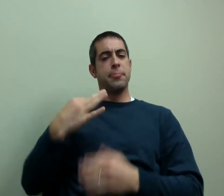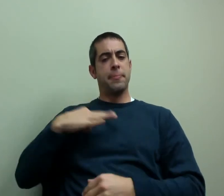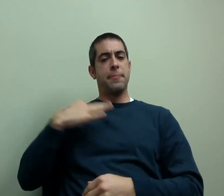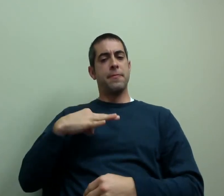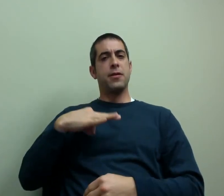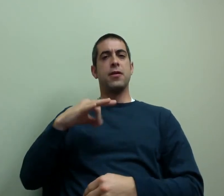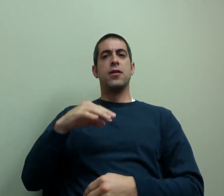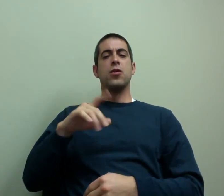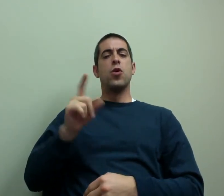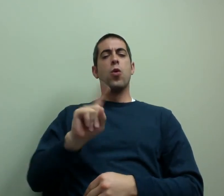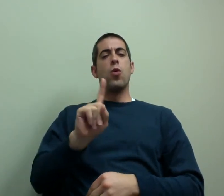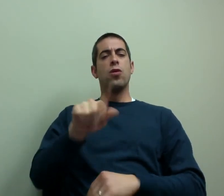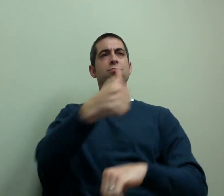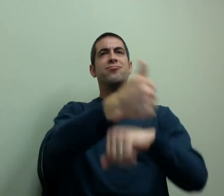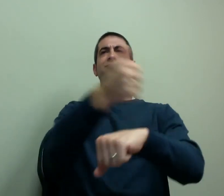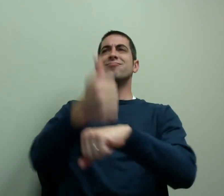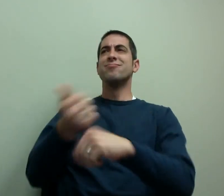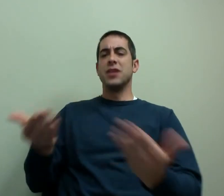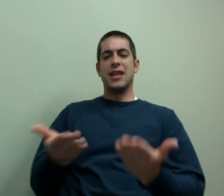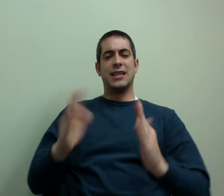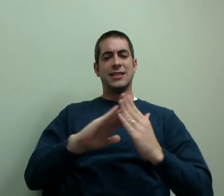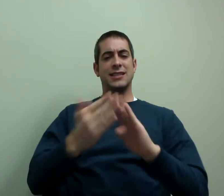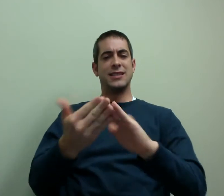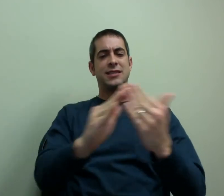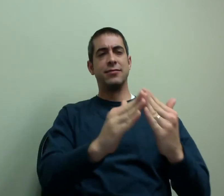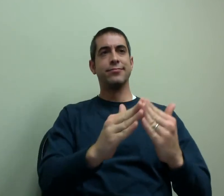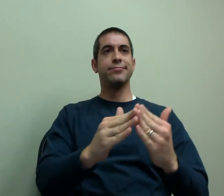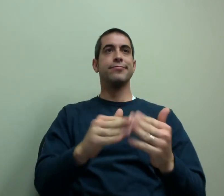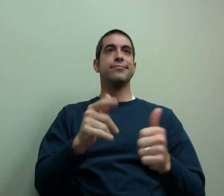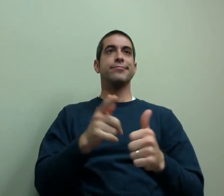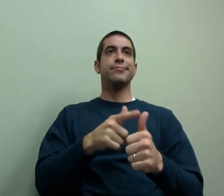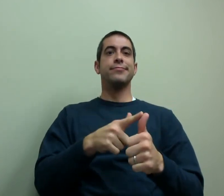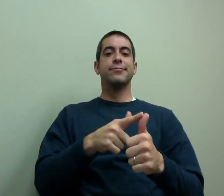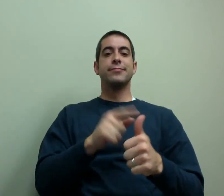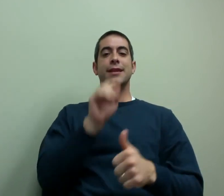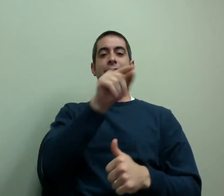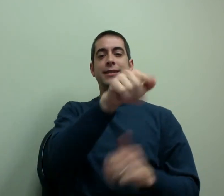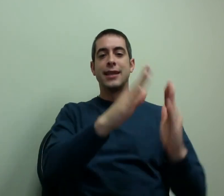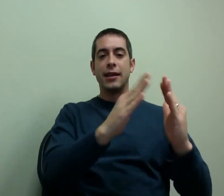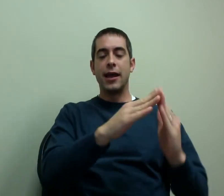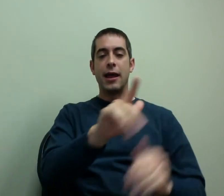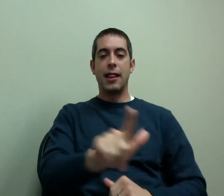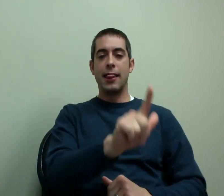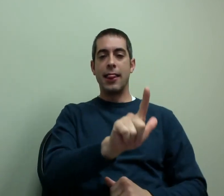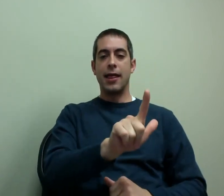in highly frequented city locations, i.e. the downtown public library. The only